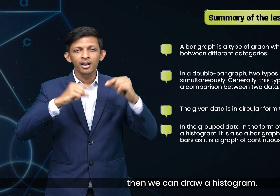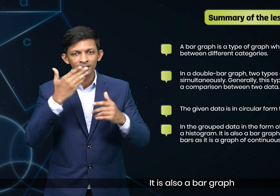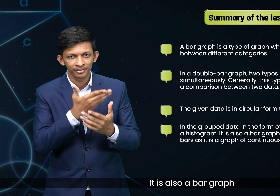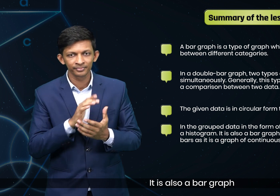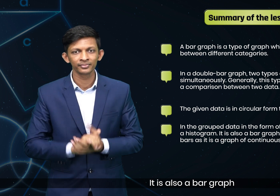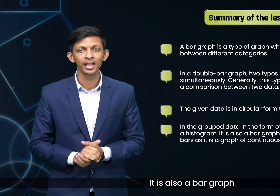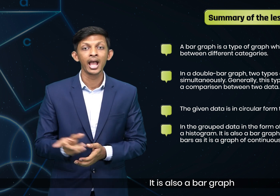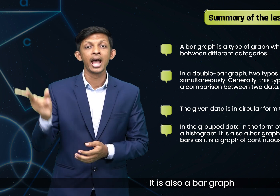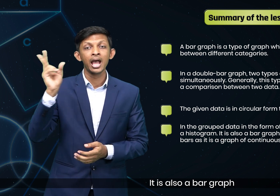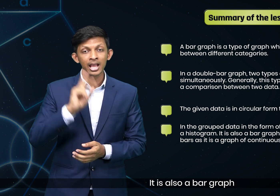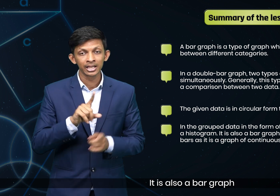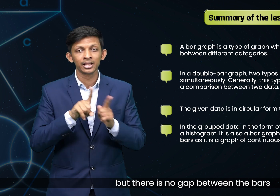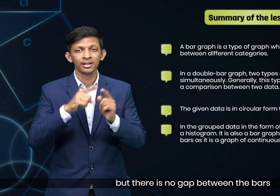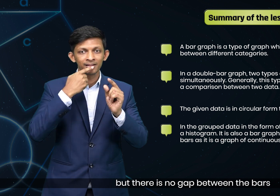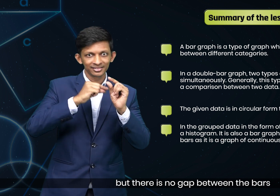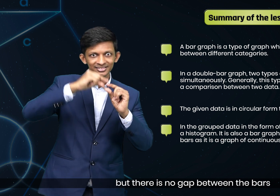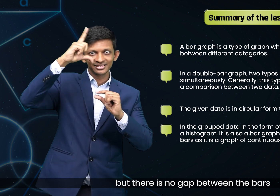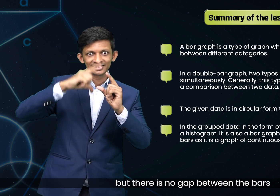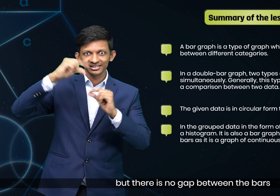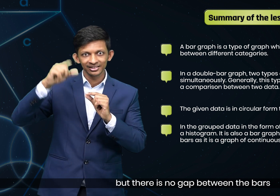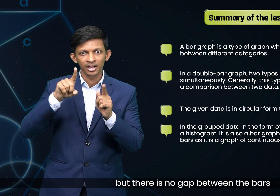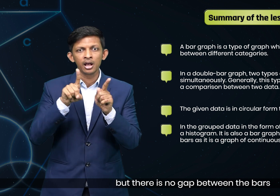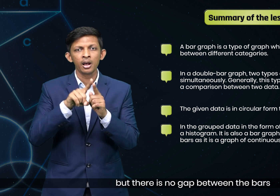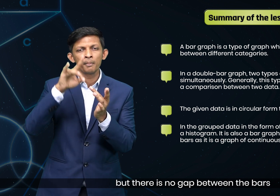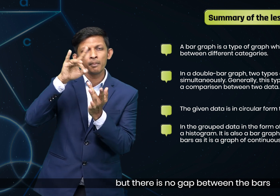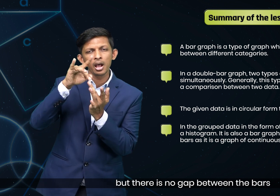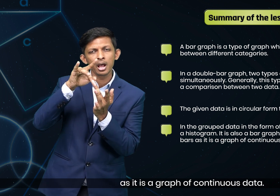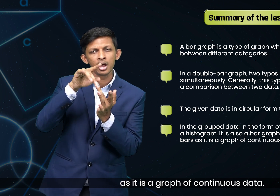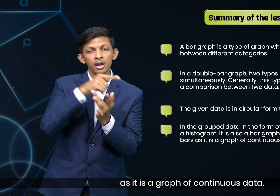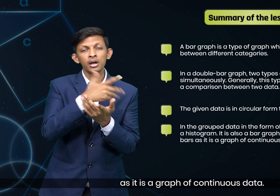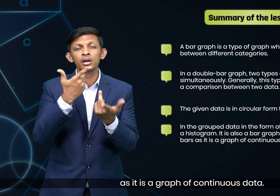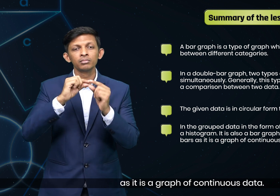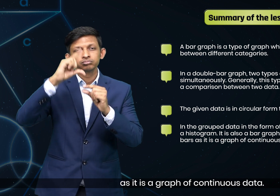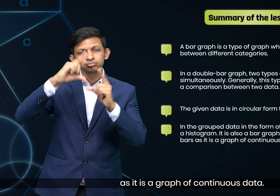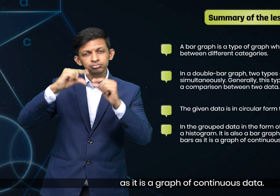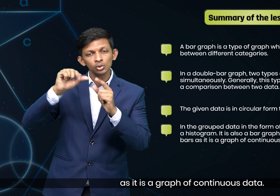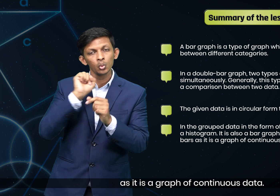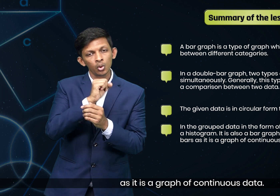It is also a bar graph, but there is no gap between the bars as it is a graph of continuous data.